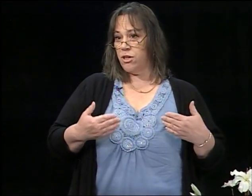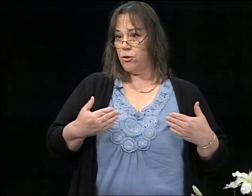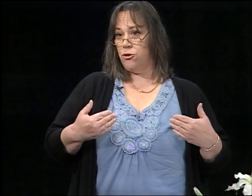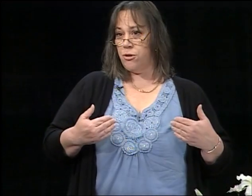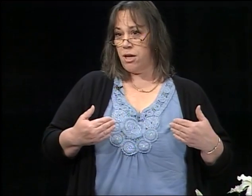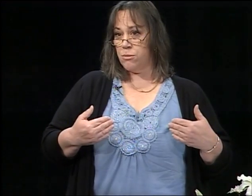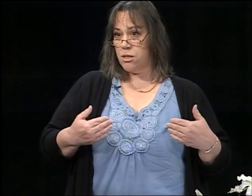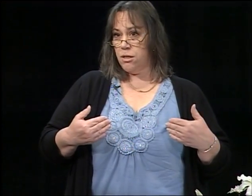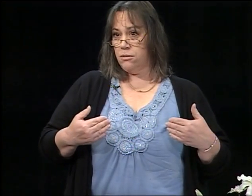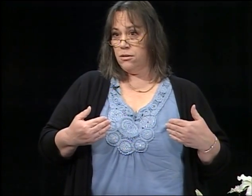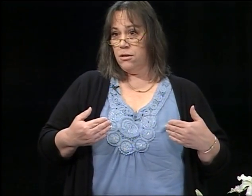your name sign.